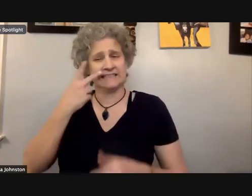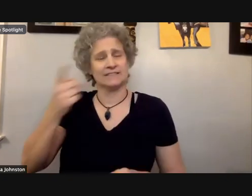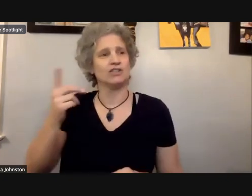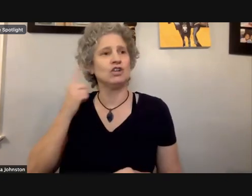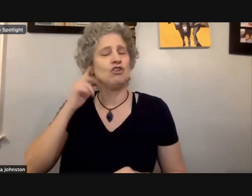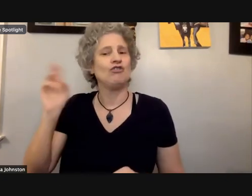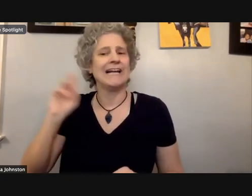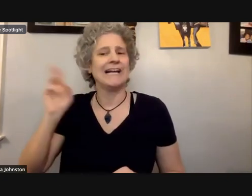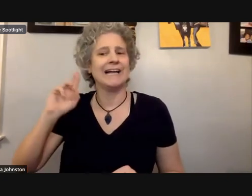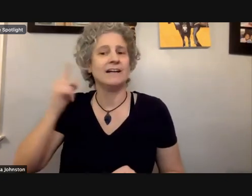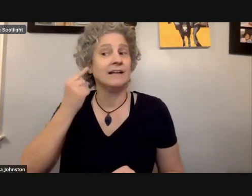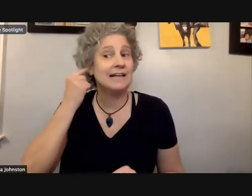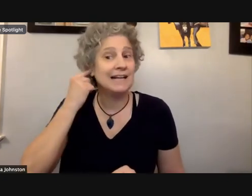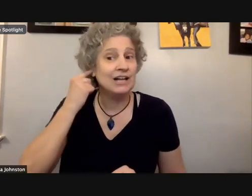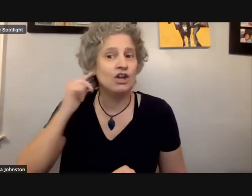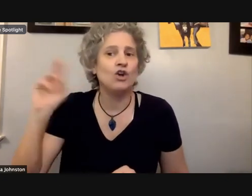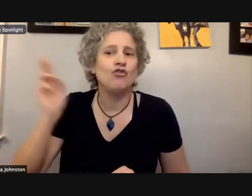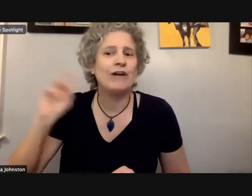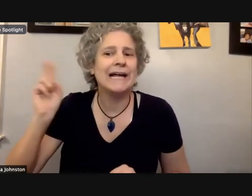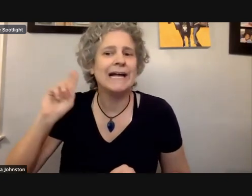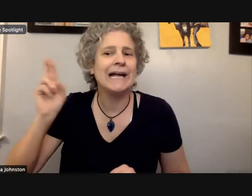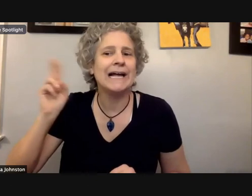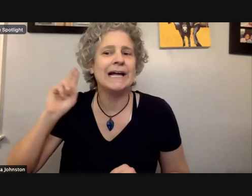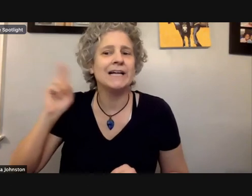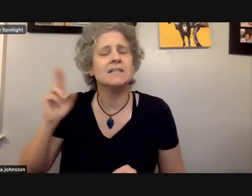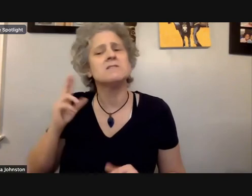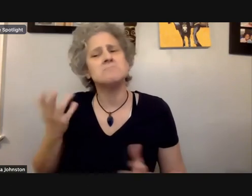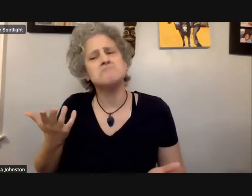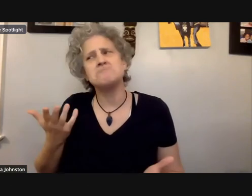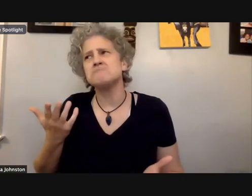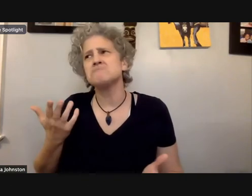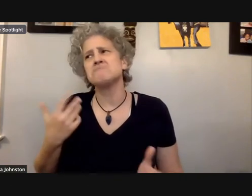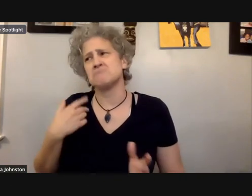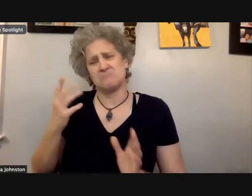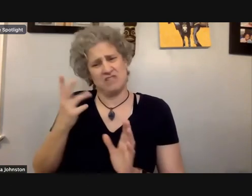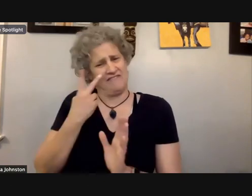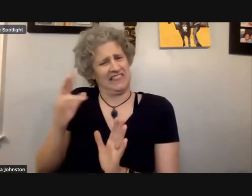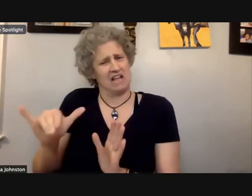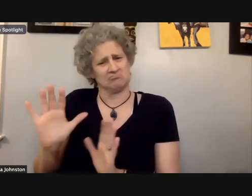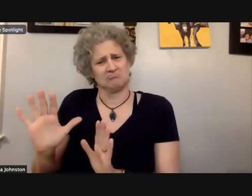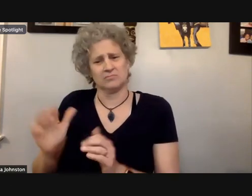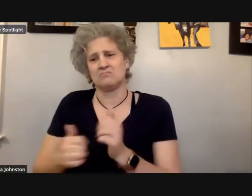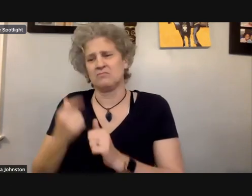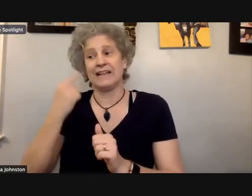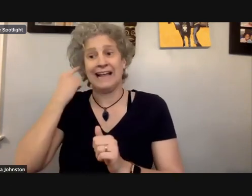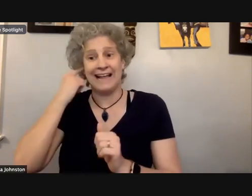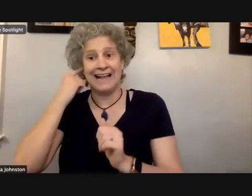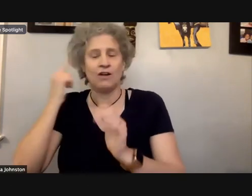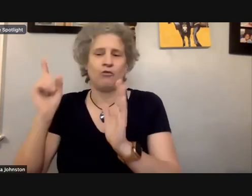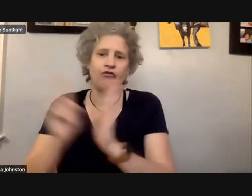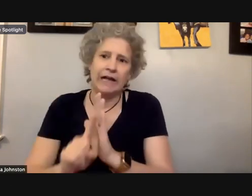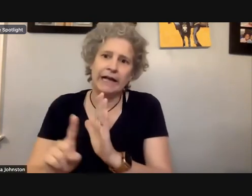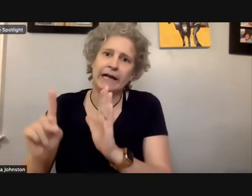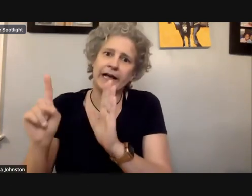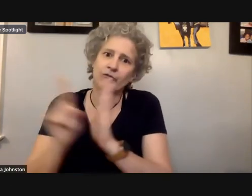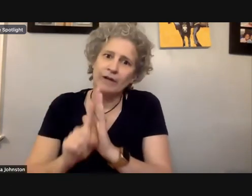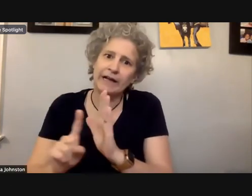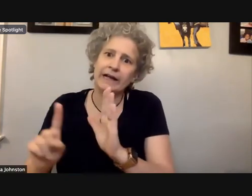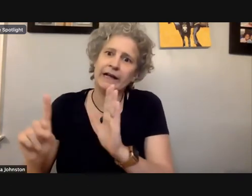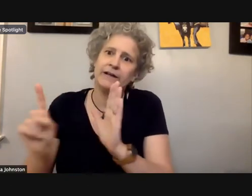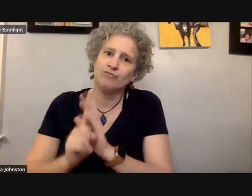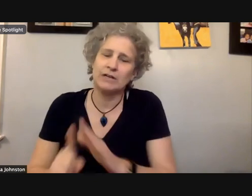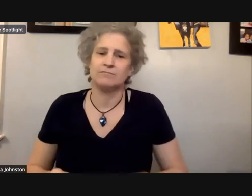ringing. I've seen some people do this, ear, and then shaking an R hand shape. I've seen it. I'm not going to